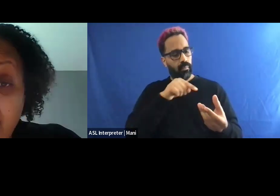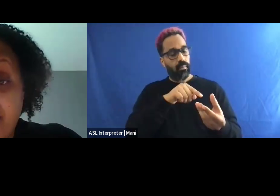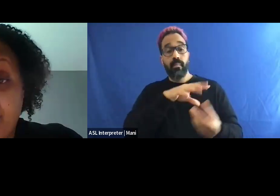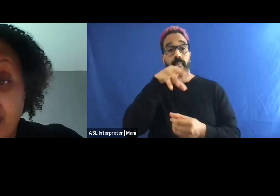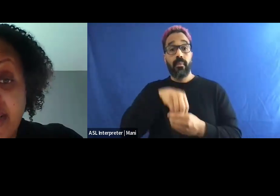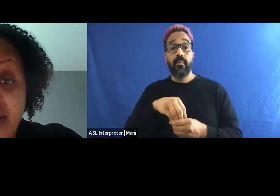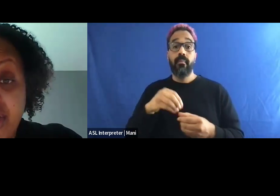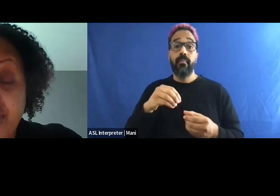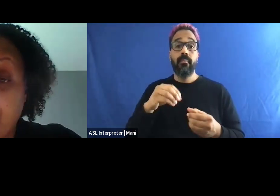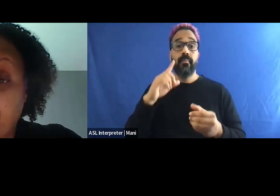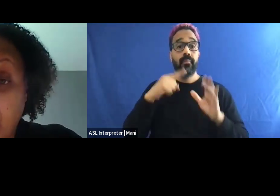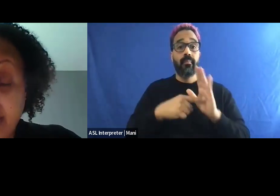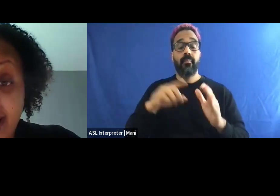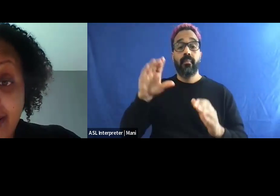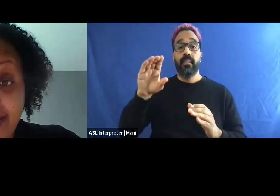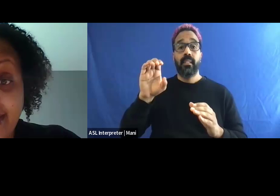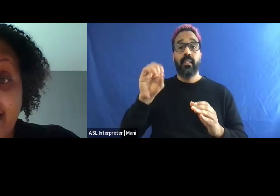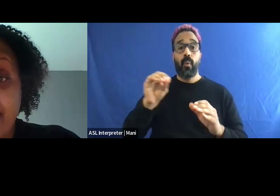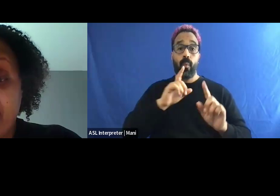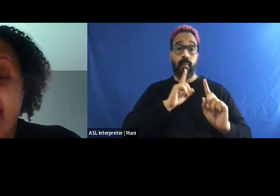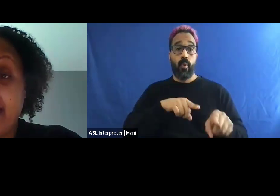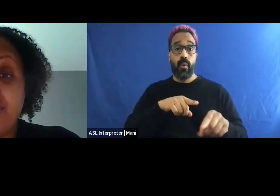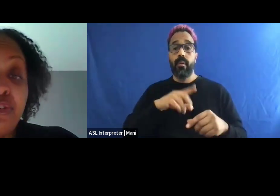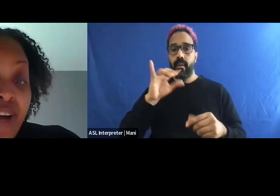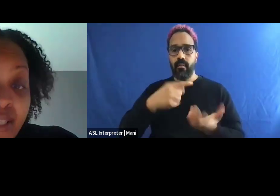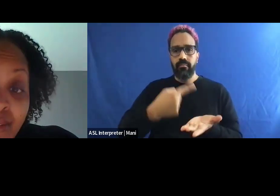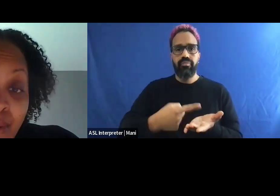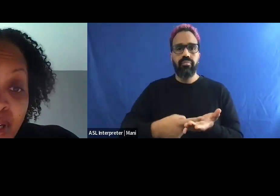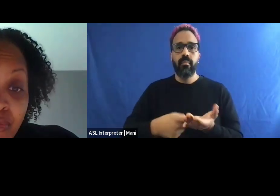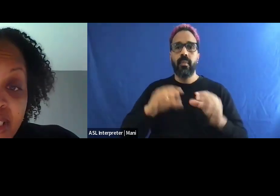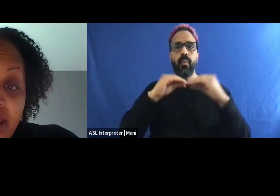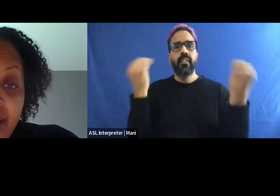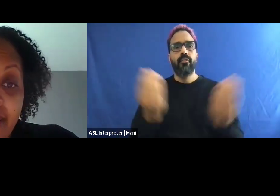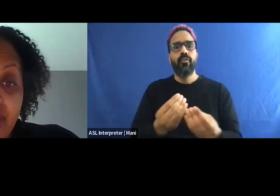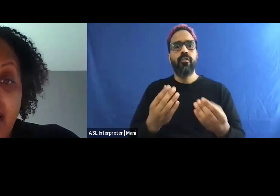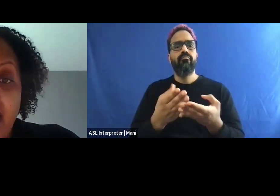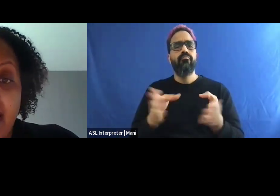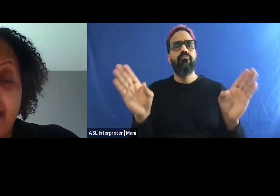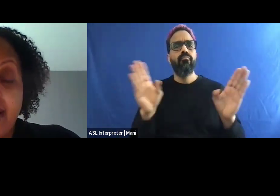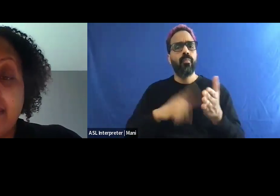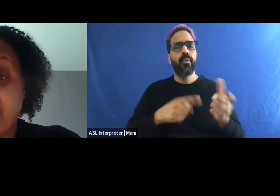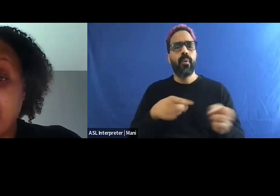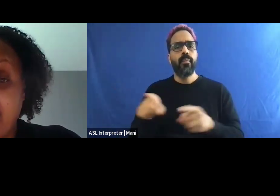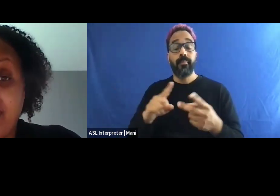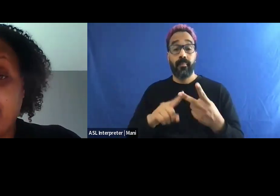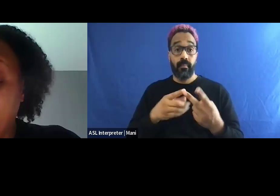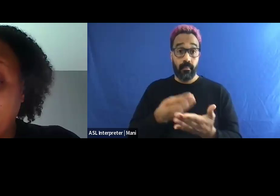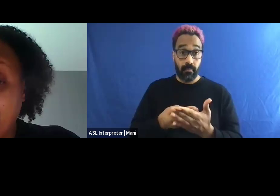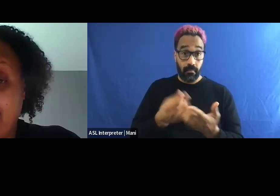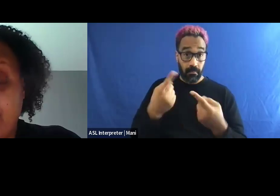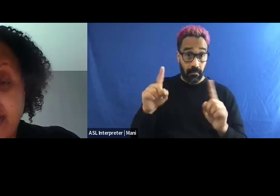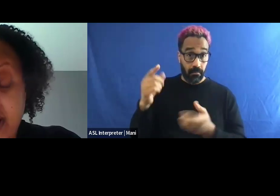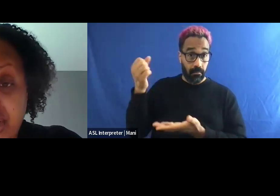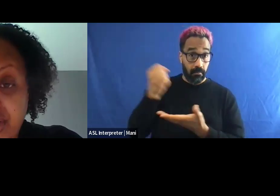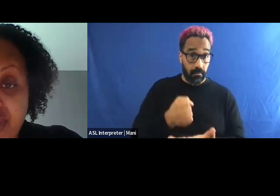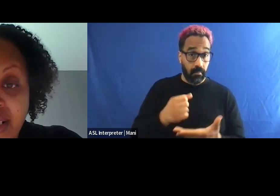will talk about the organization's overall status, any new funding that we've received, any legislative updates